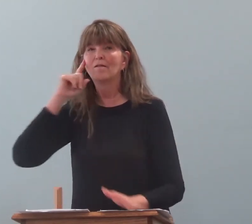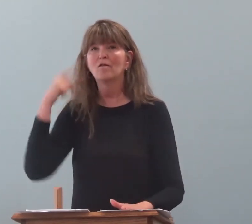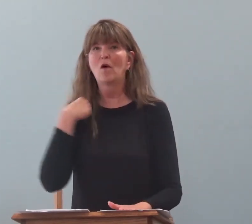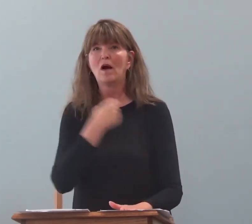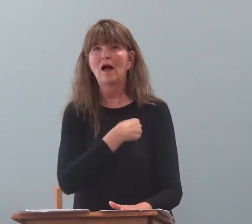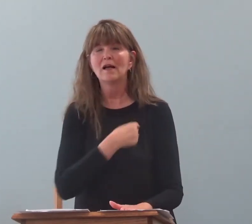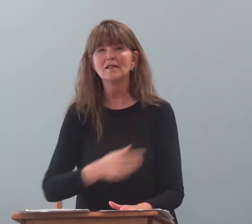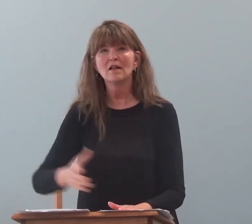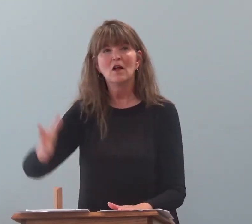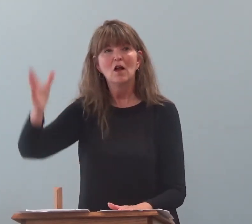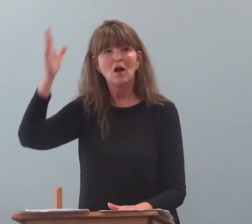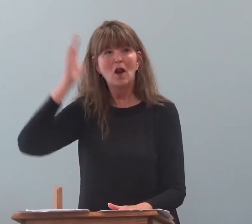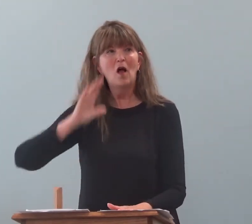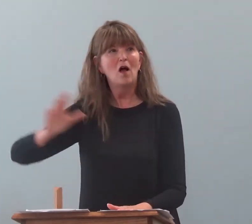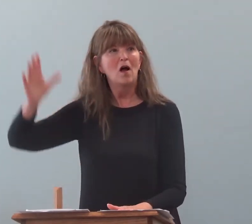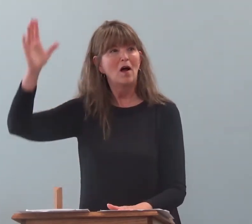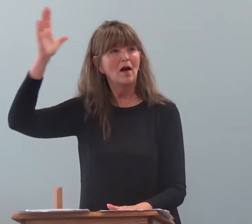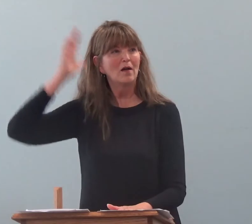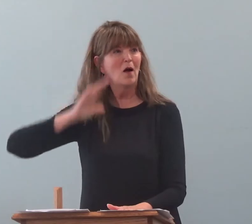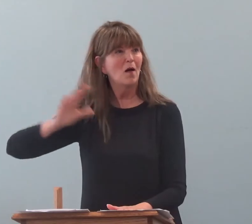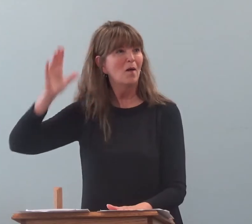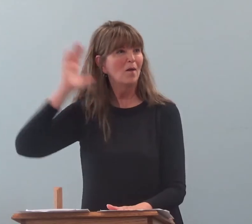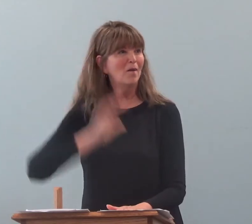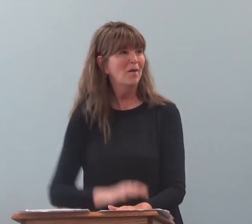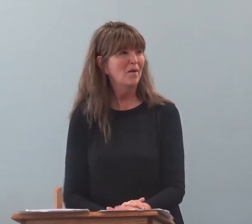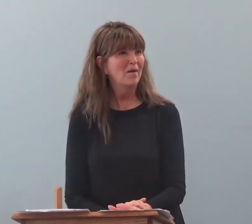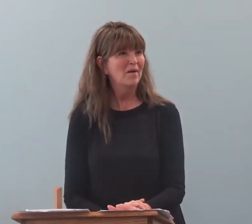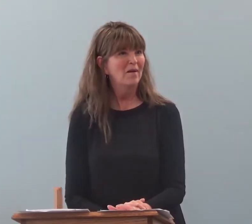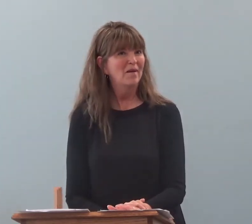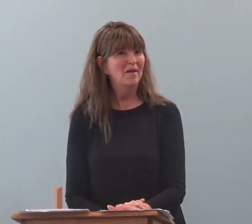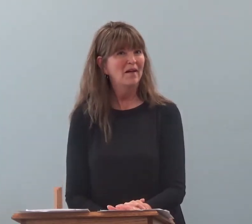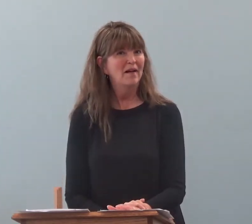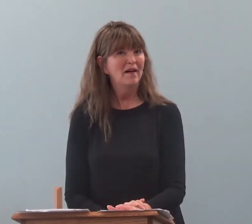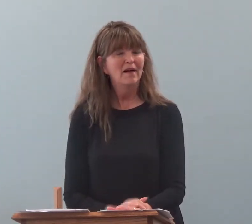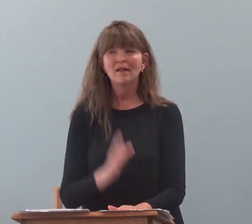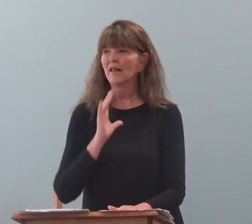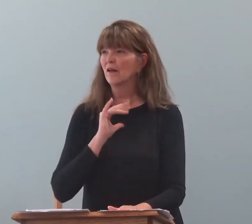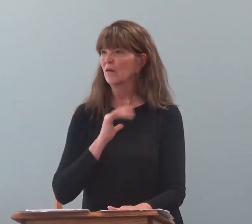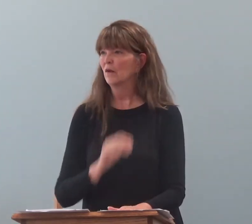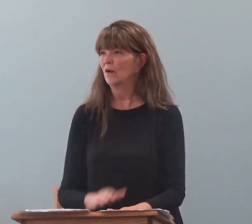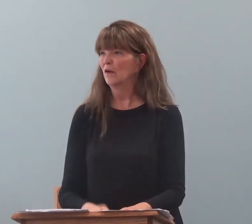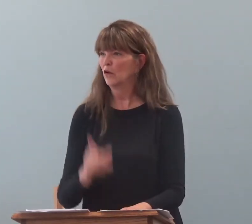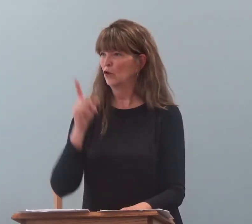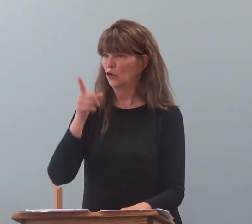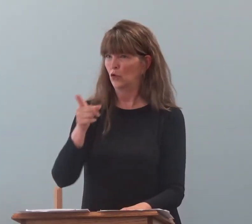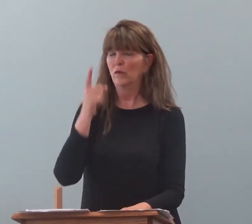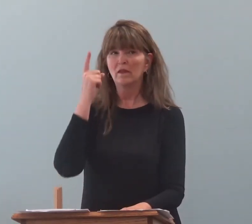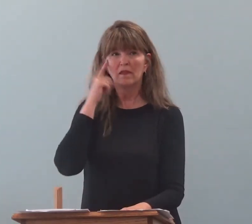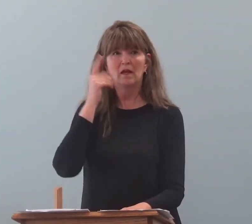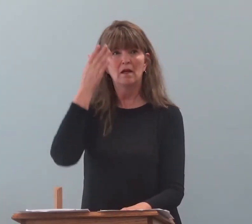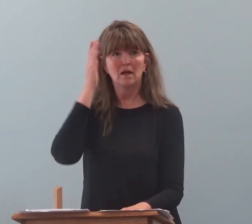that God has planned for us all along. Isn't that cool?